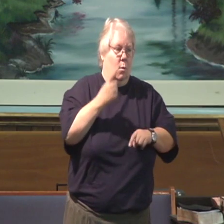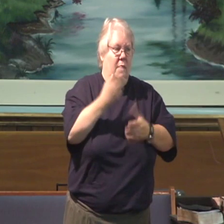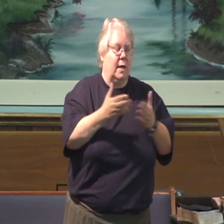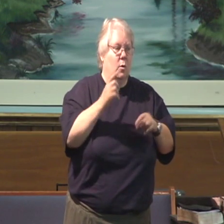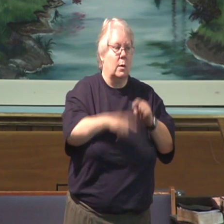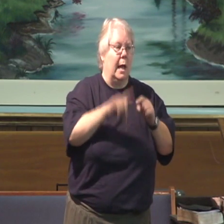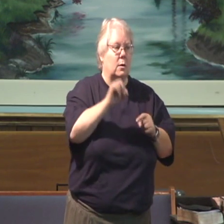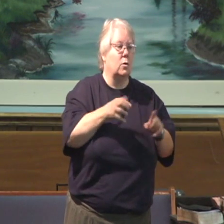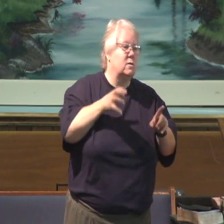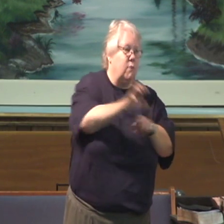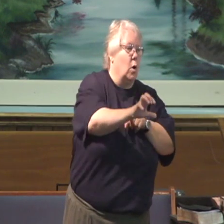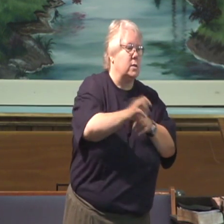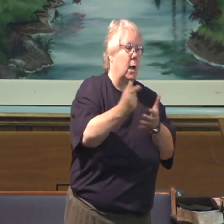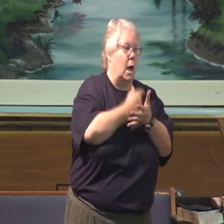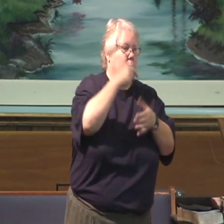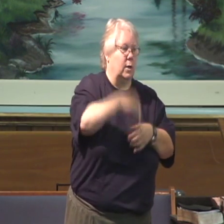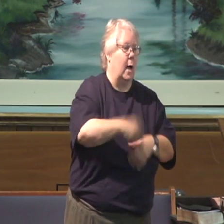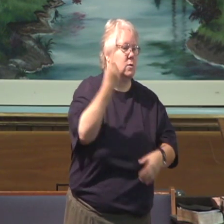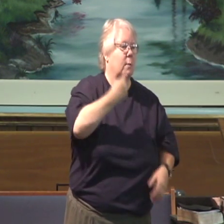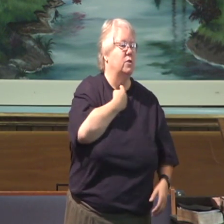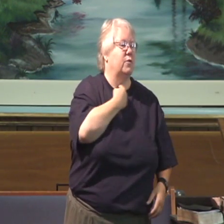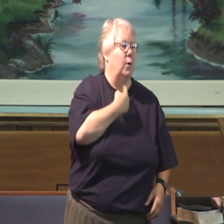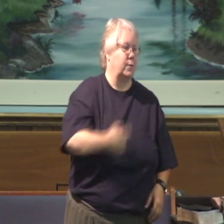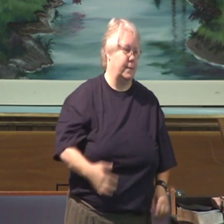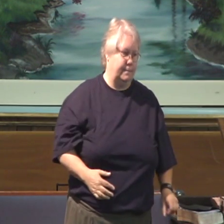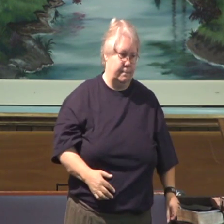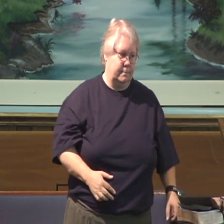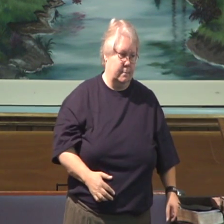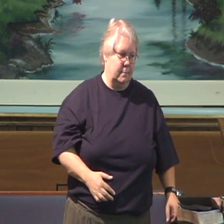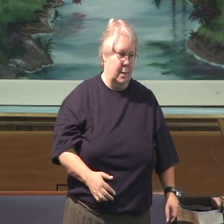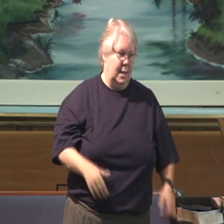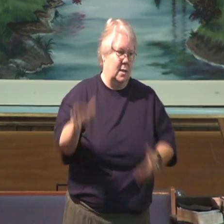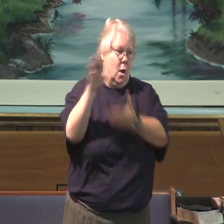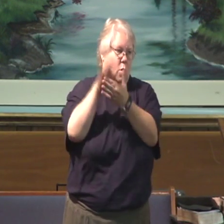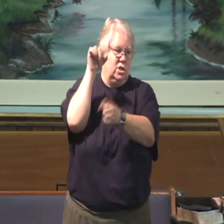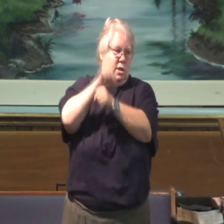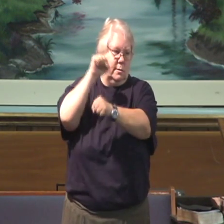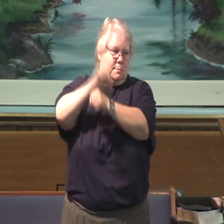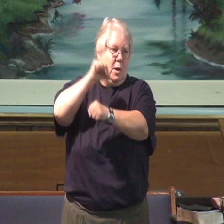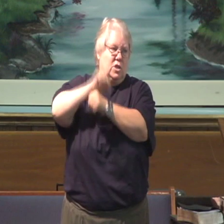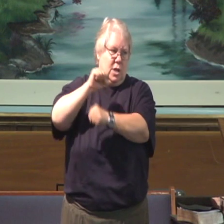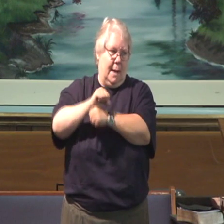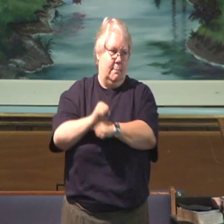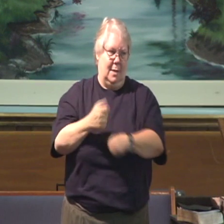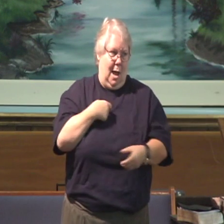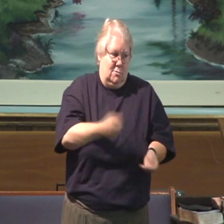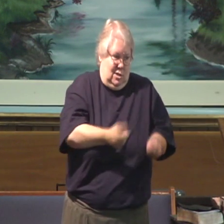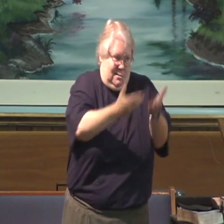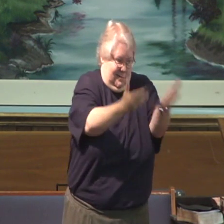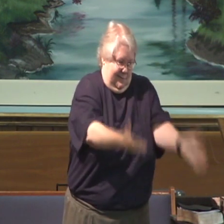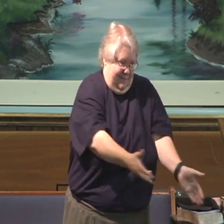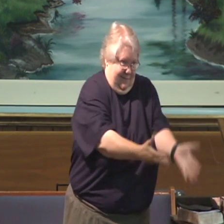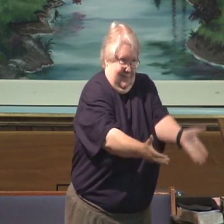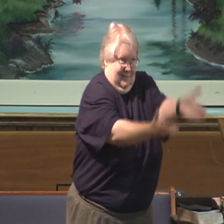One thing you can't do is force the gospel down somebody's throat. That's the Holy Spirit. Feel it, child.